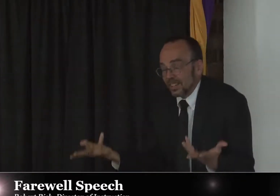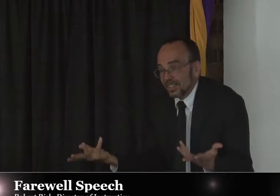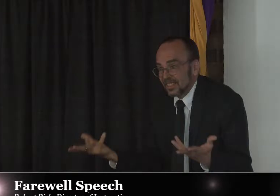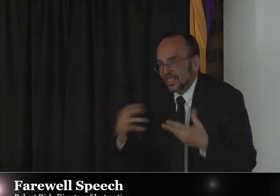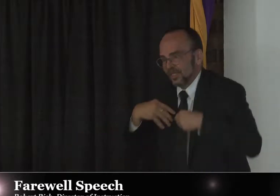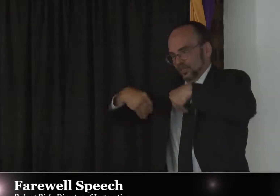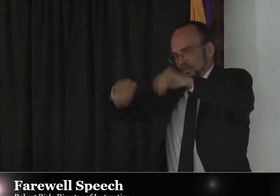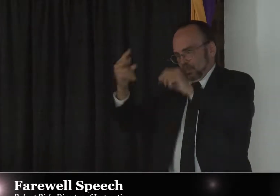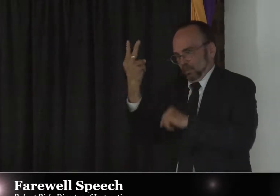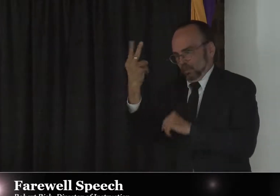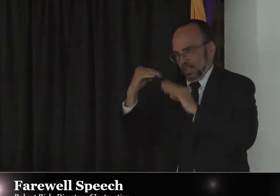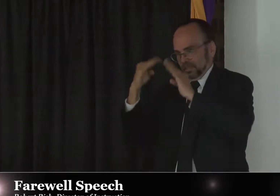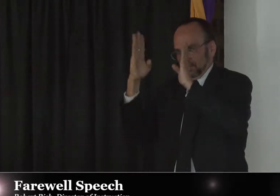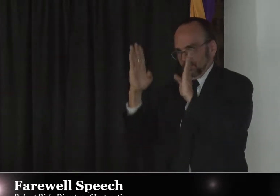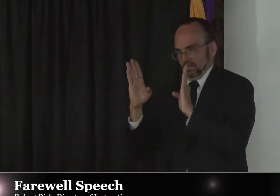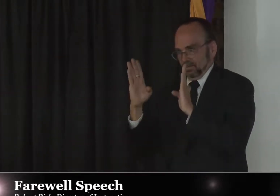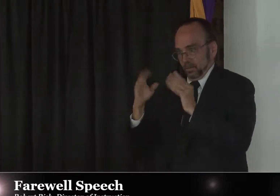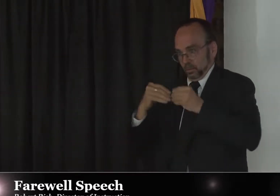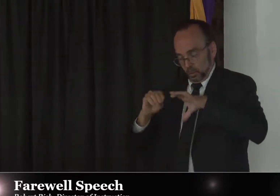he said, you know what? I sold both houses.